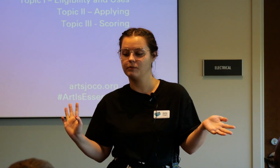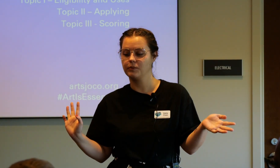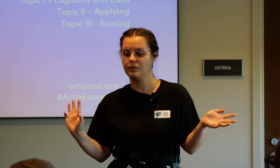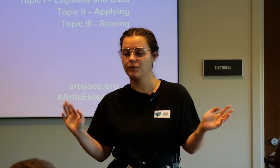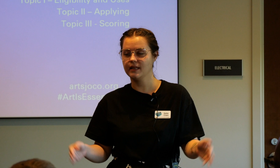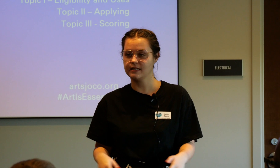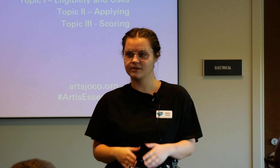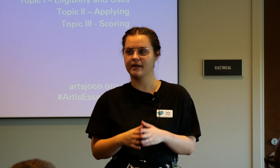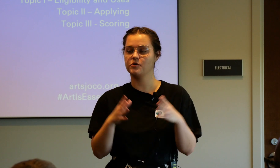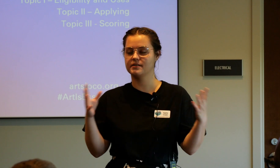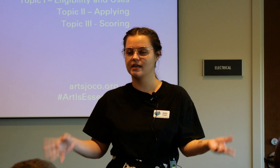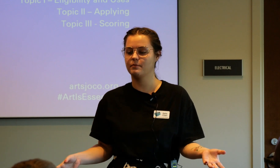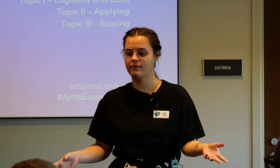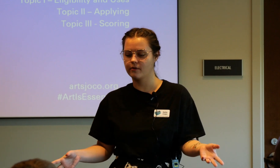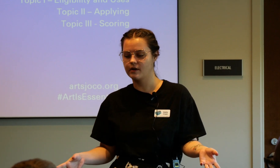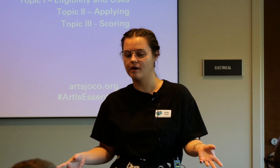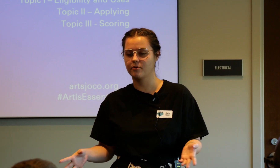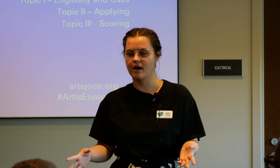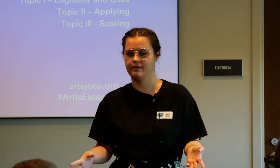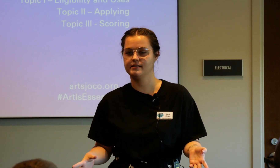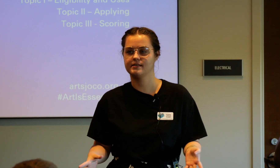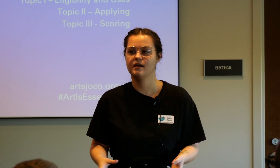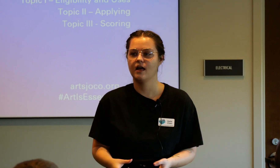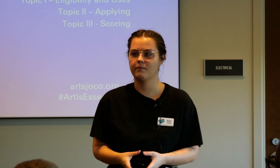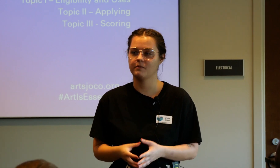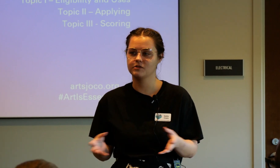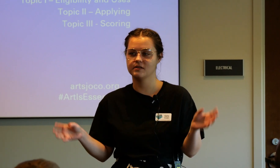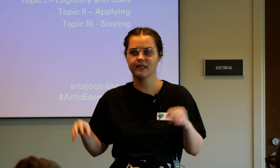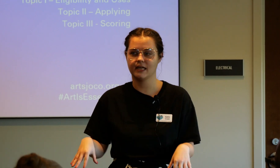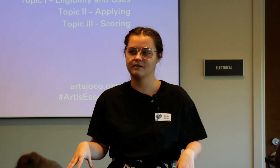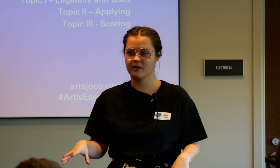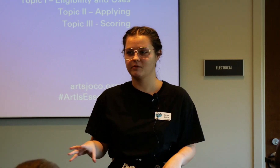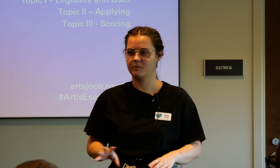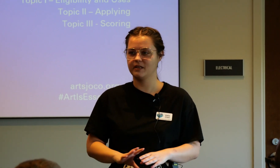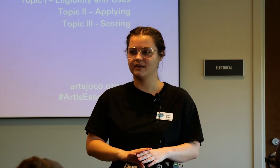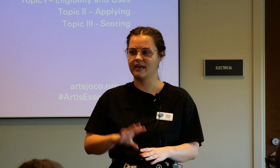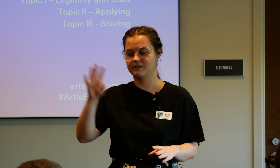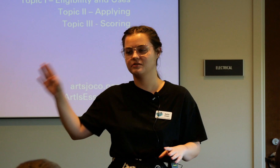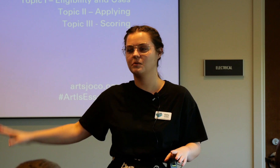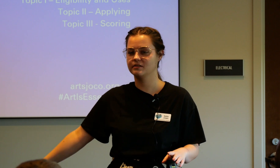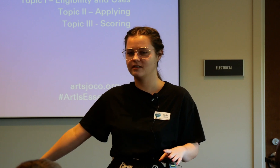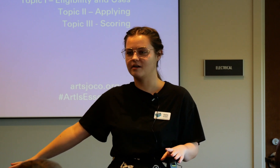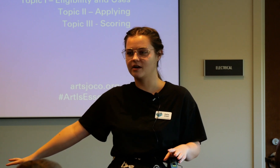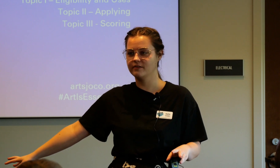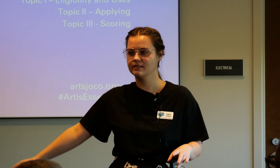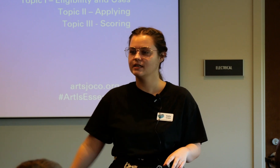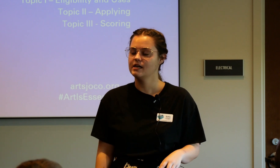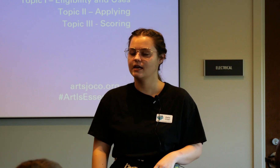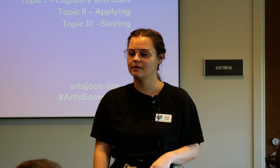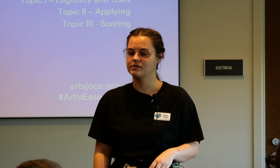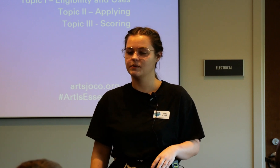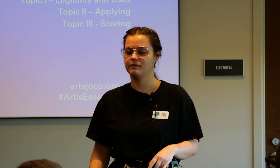Additionally, when this grant opens up for the nonprofits, we will do this again, but it will be catered towards the